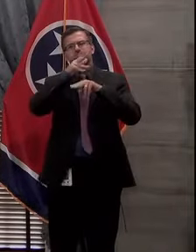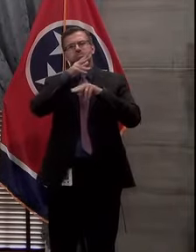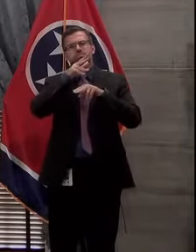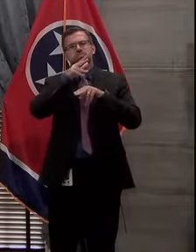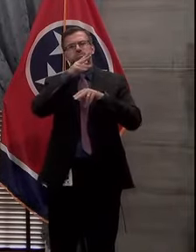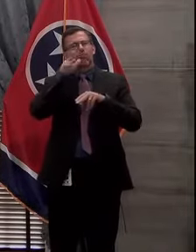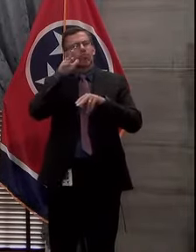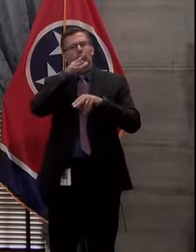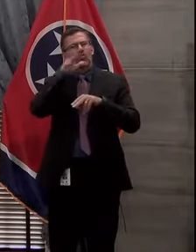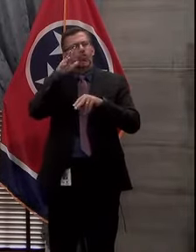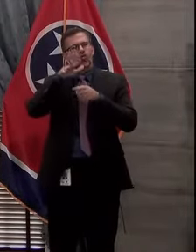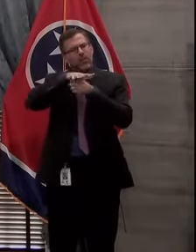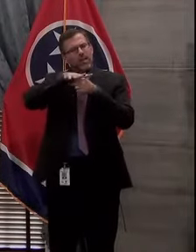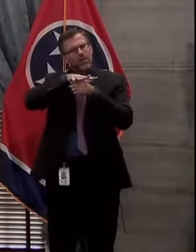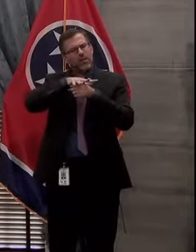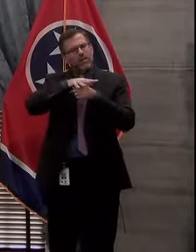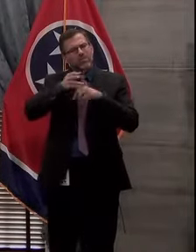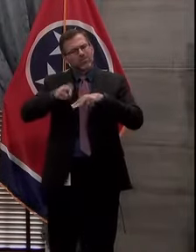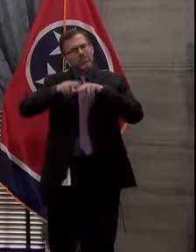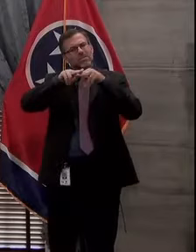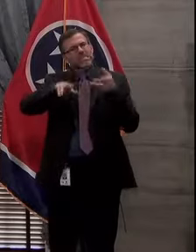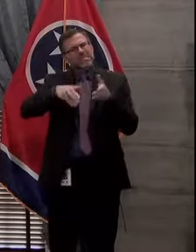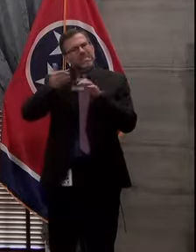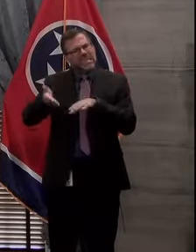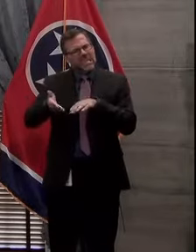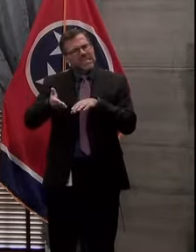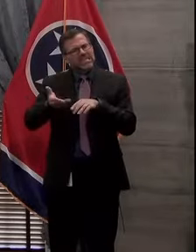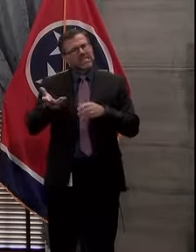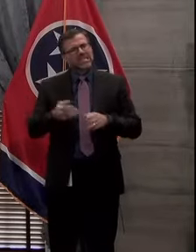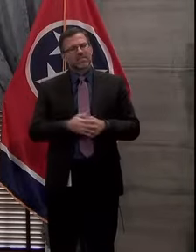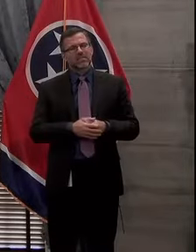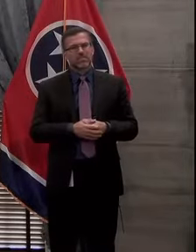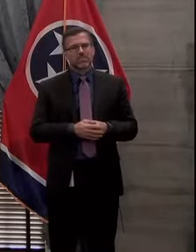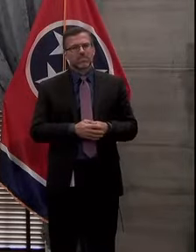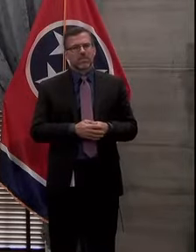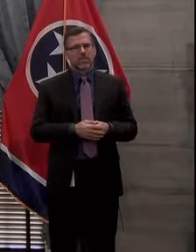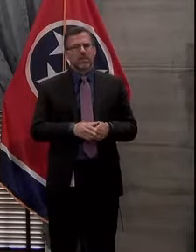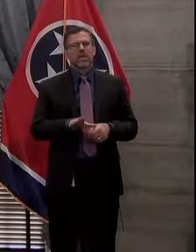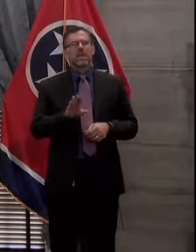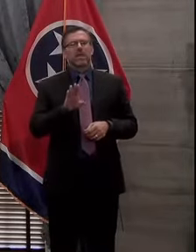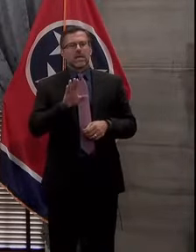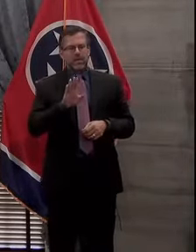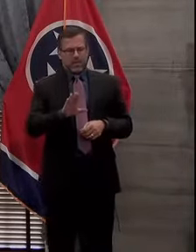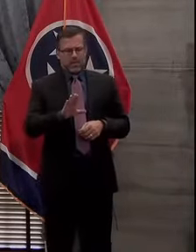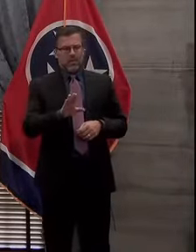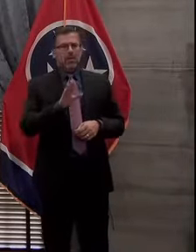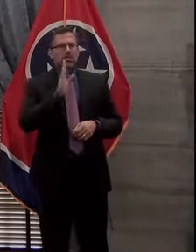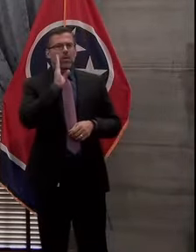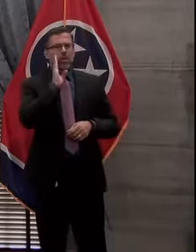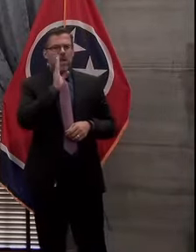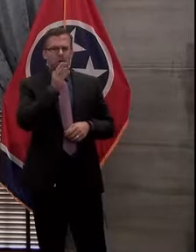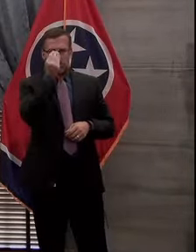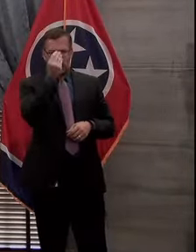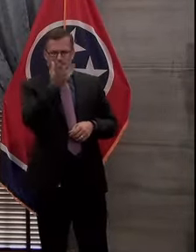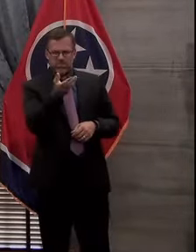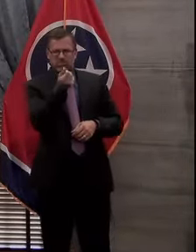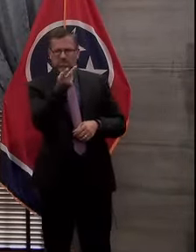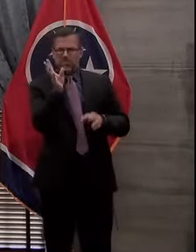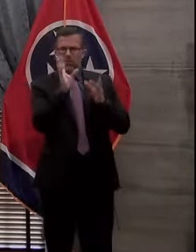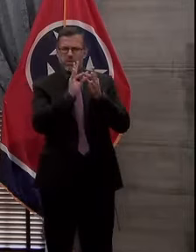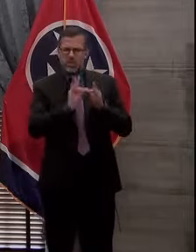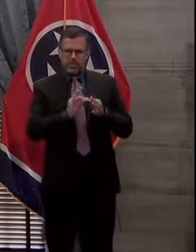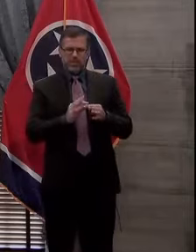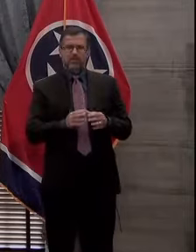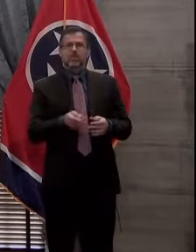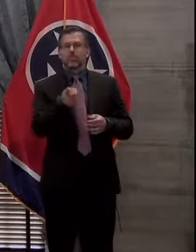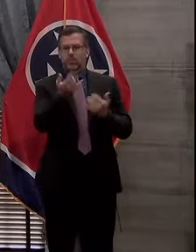those areas have seen more cases recently. So if you'll allow me, let me give you a few comments on that death rate.